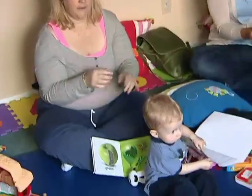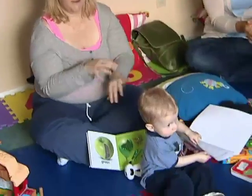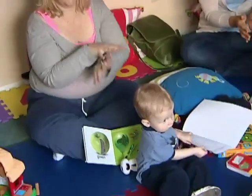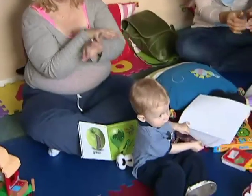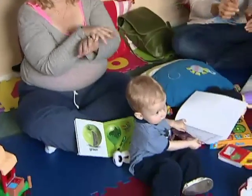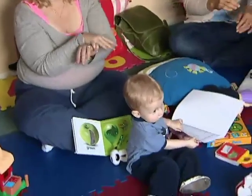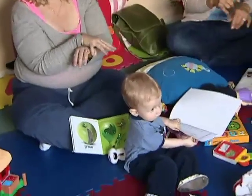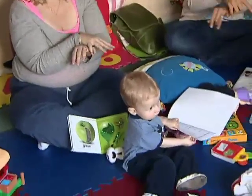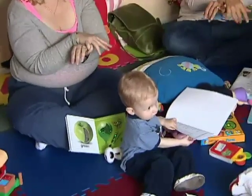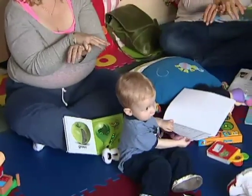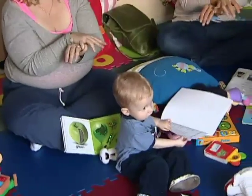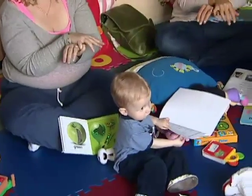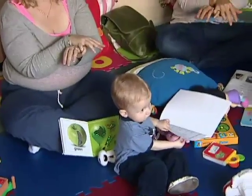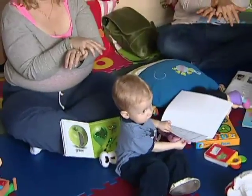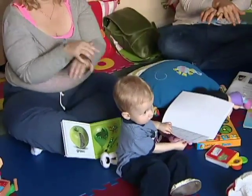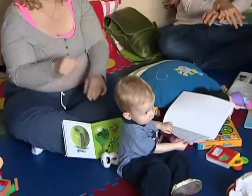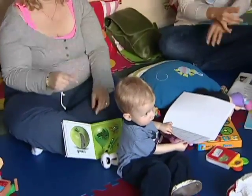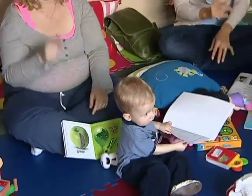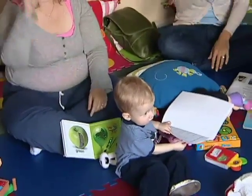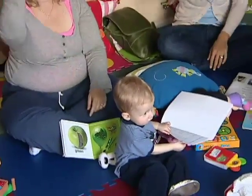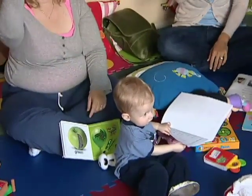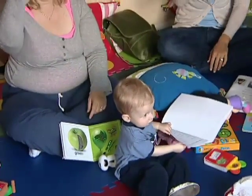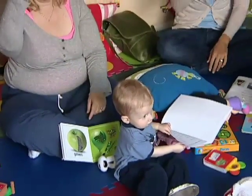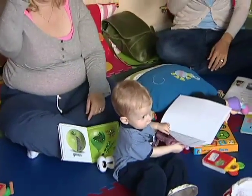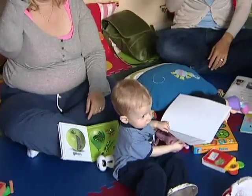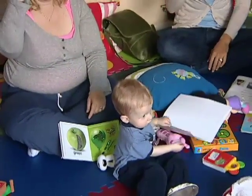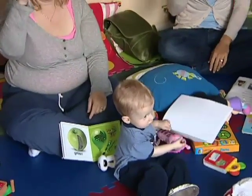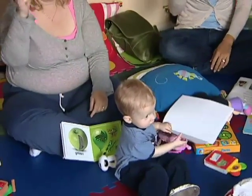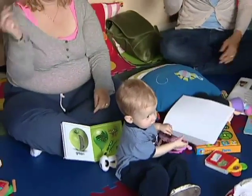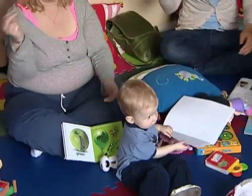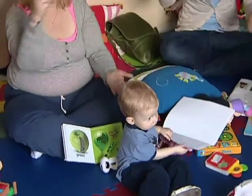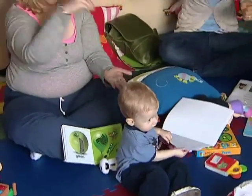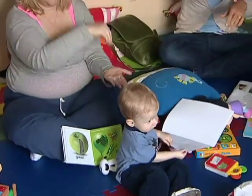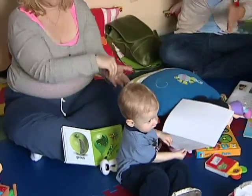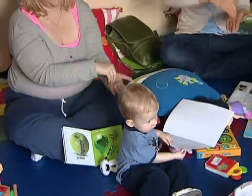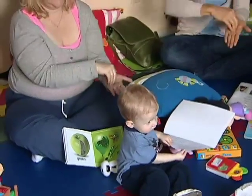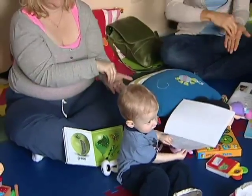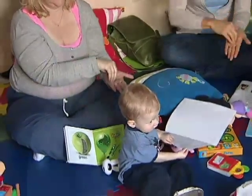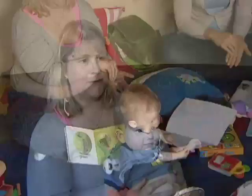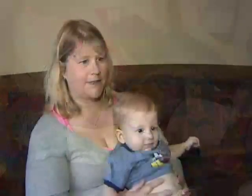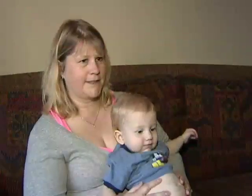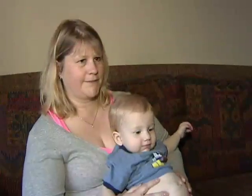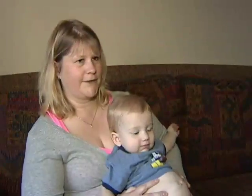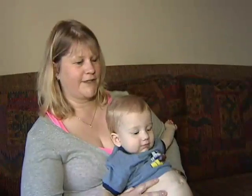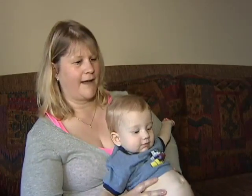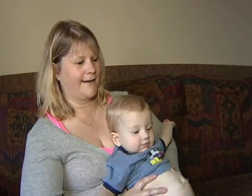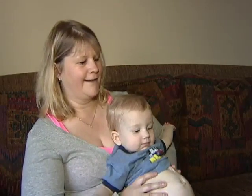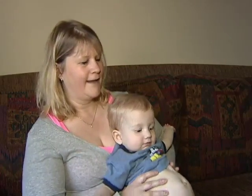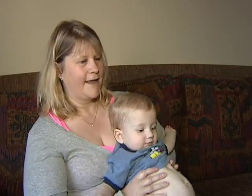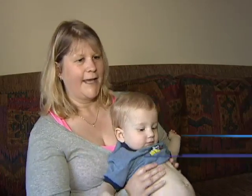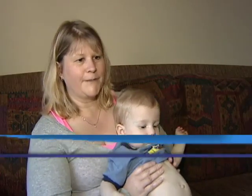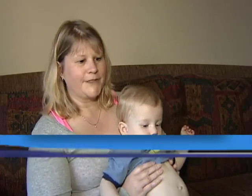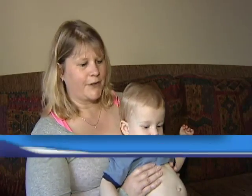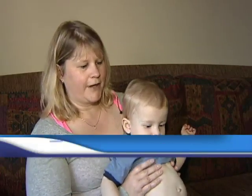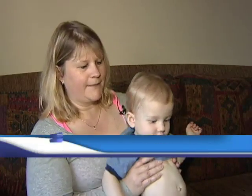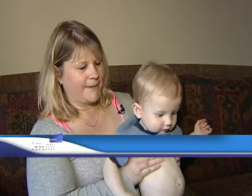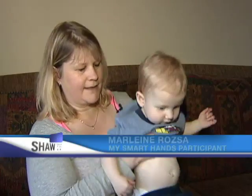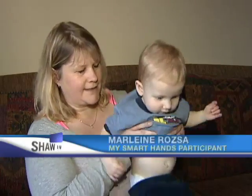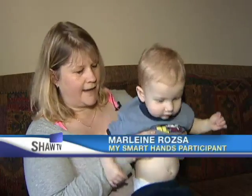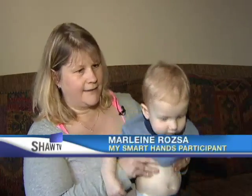the reason class participant Marlene Rosa attends. The first time he did milk was his first sign. It was great because I